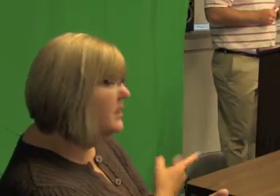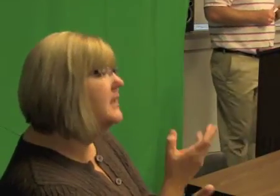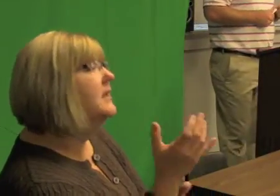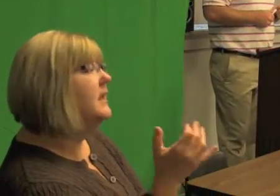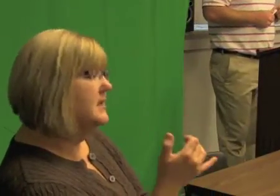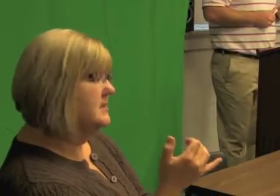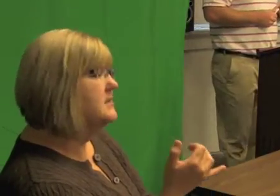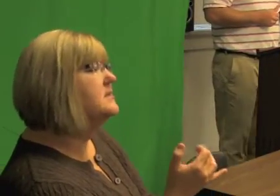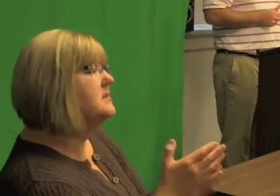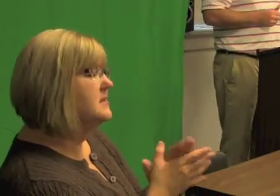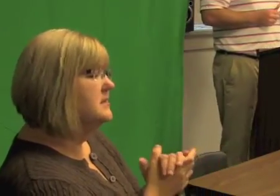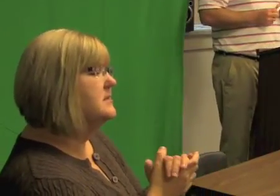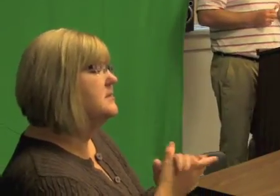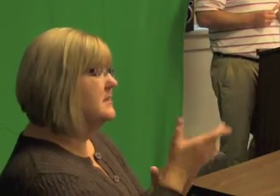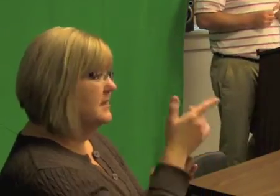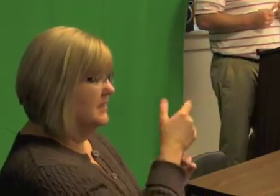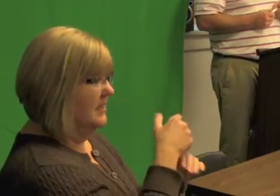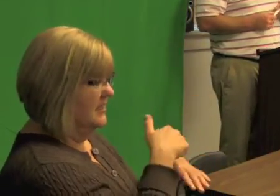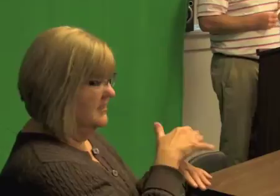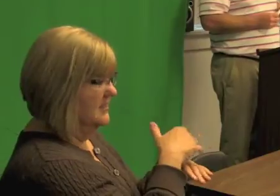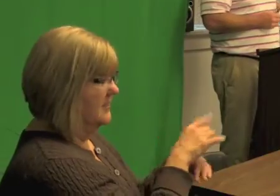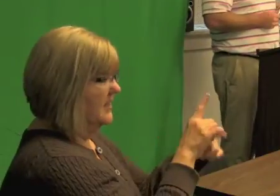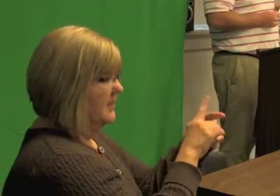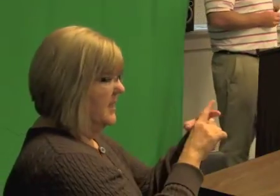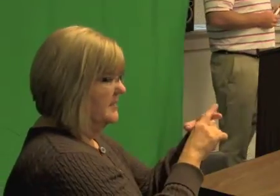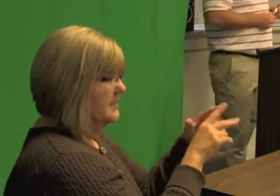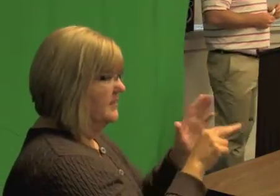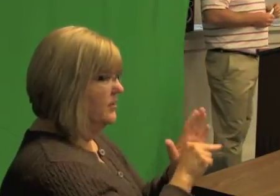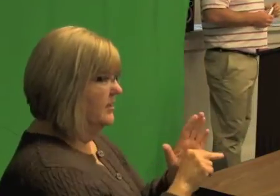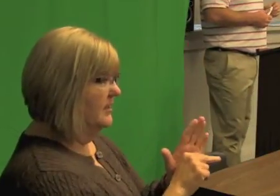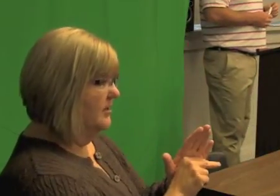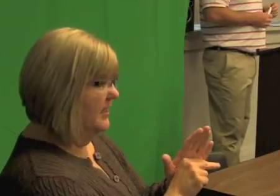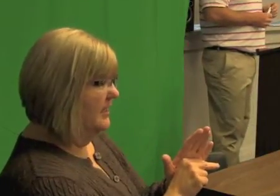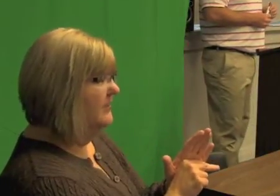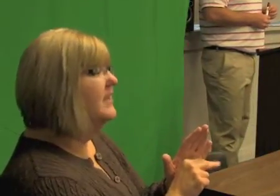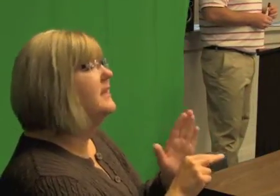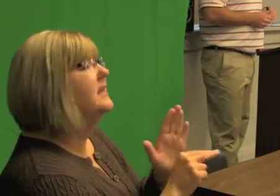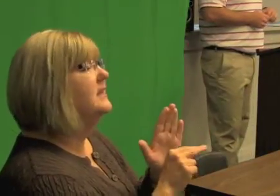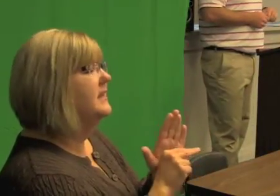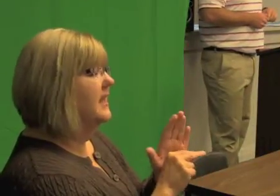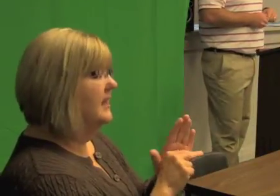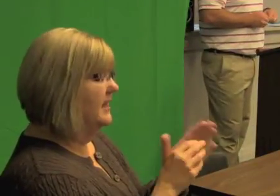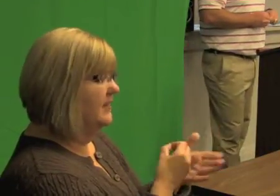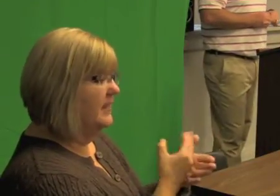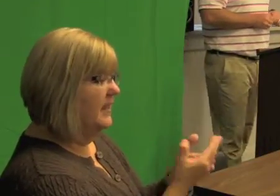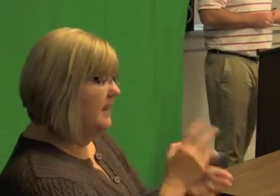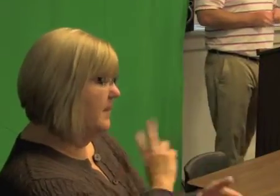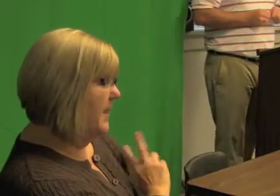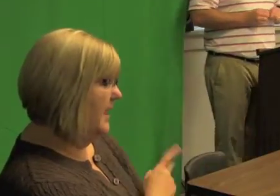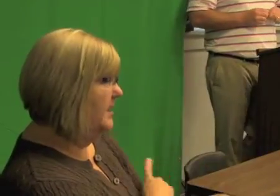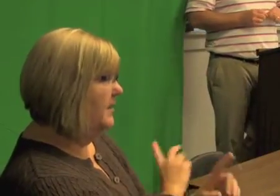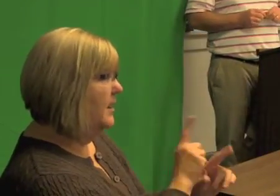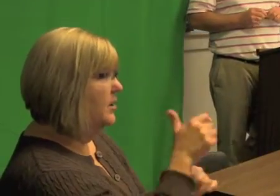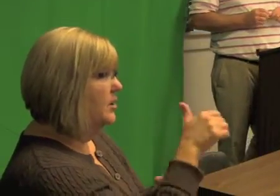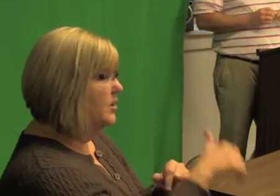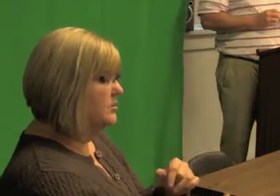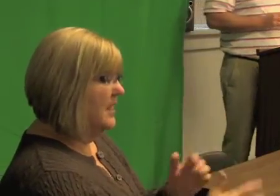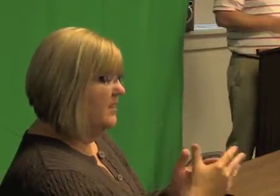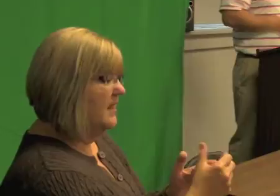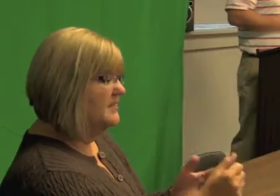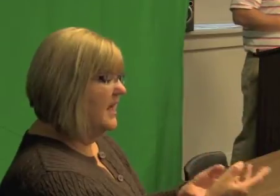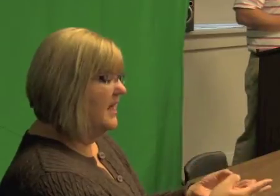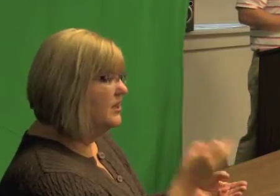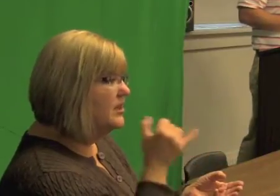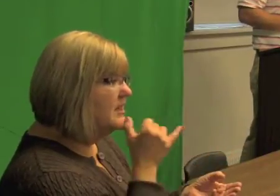Yes, it does. Does it affect it positively or negatively? Negatively. The buying power goes down. The dollar is worth